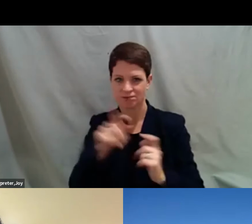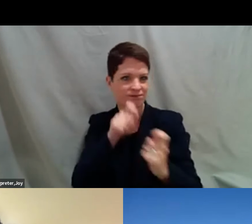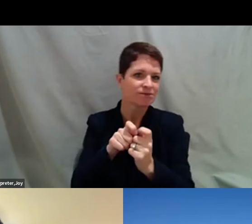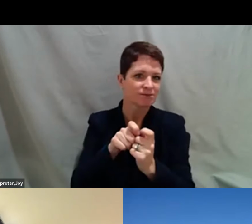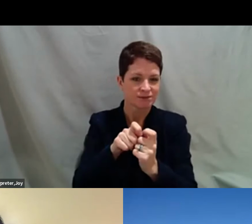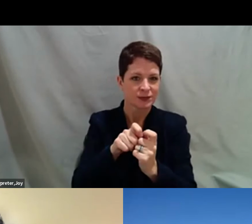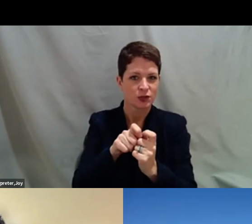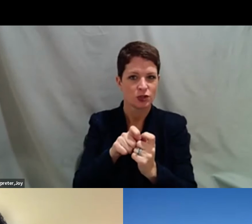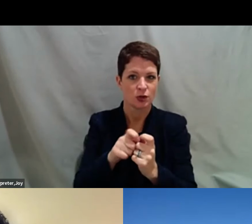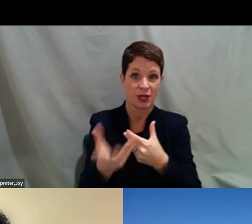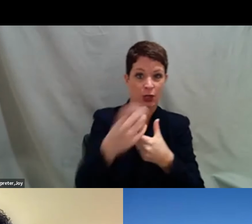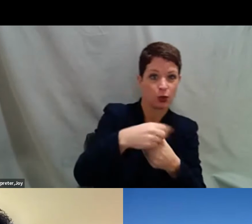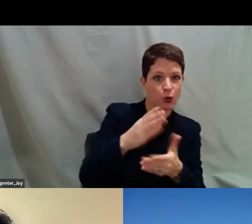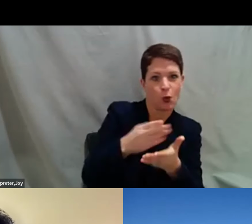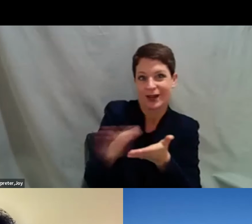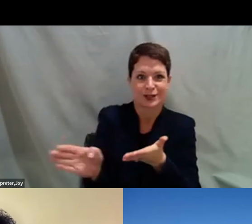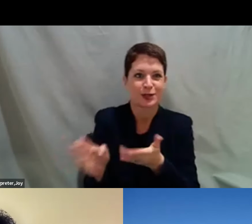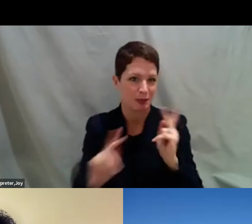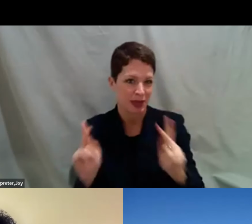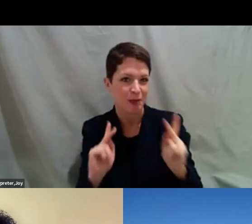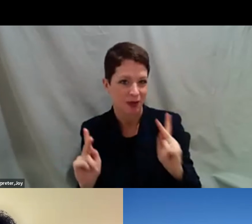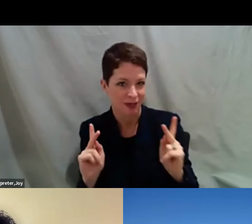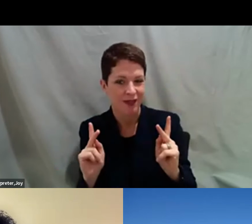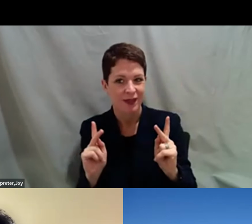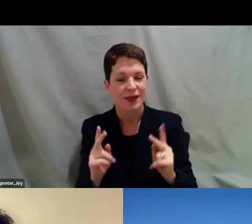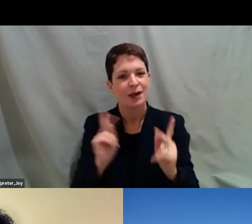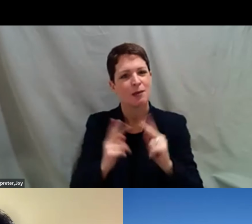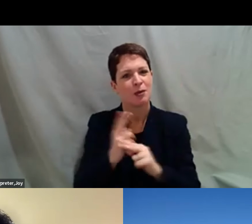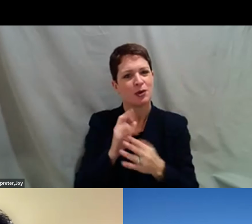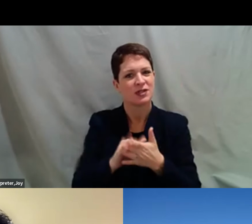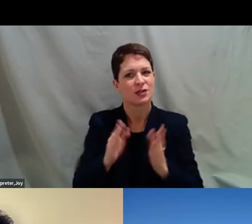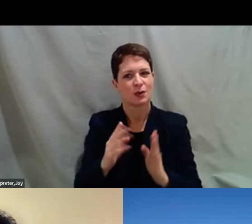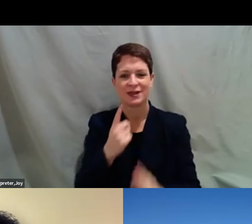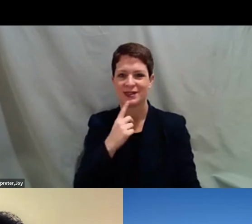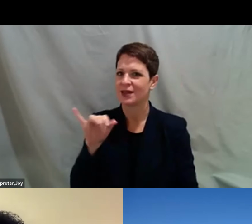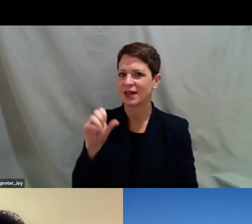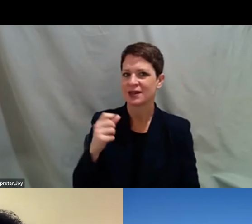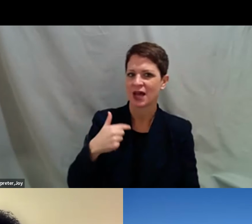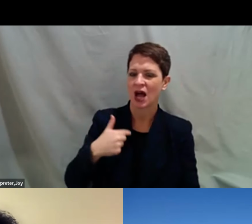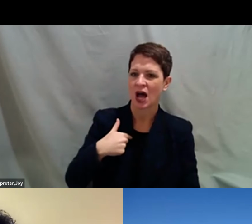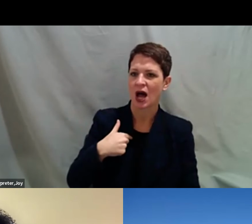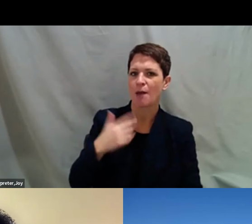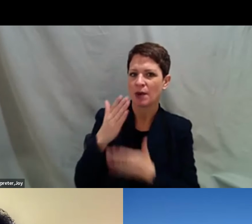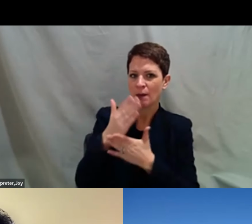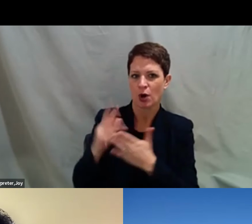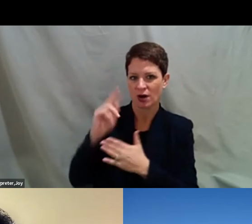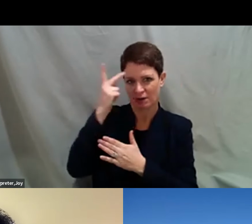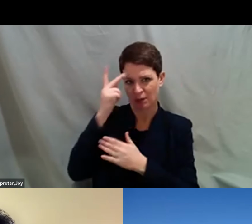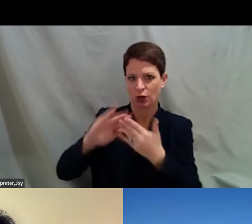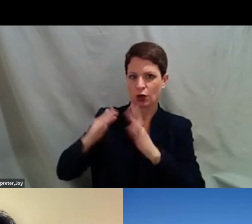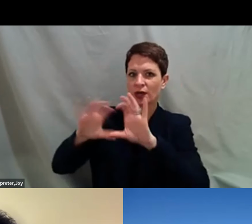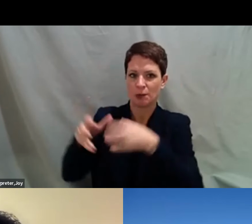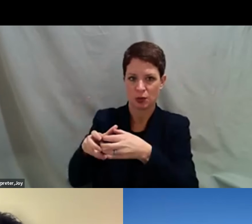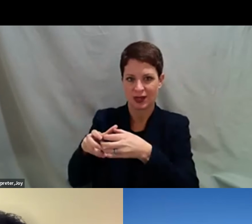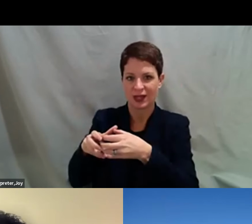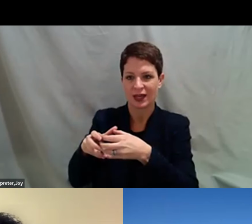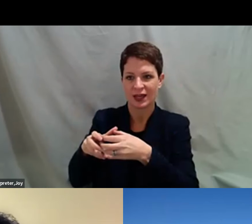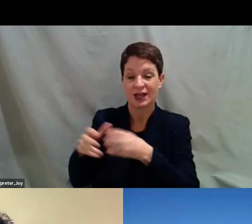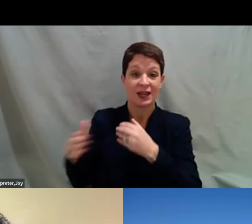or excluded. So people used it as a way to say that, yes, I am part of the political community, even though,